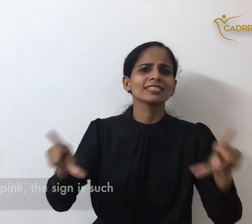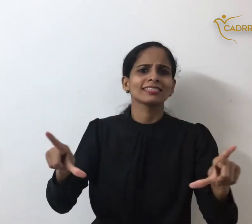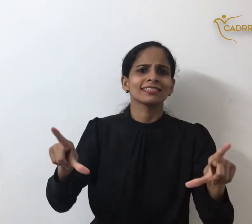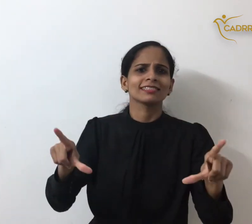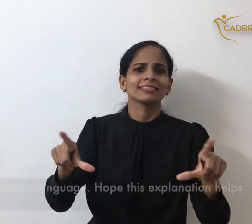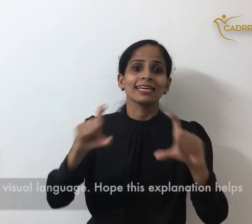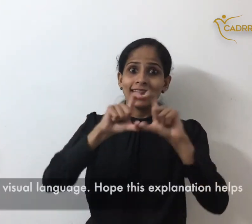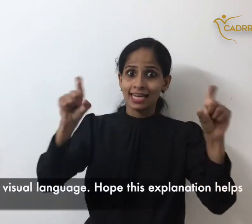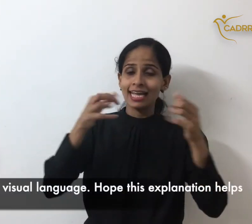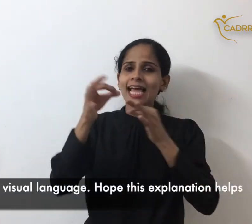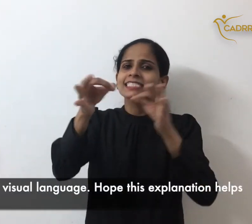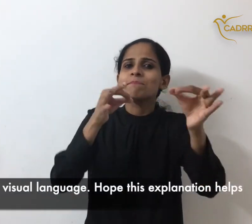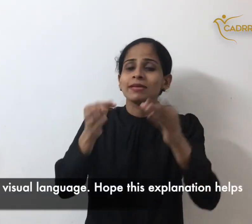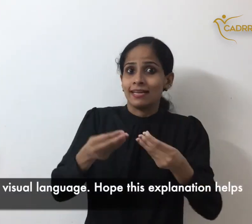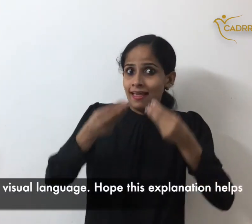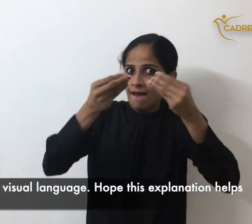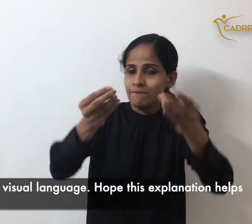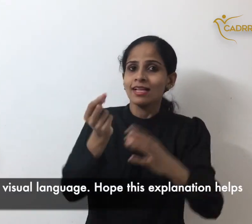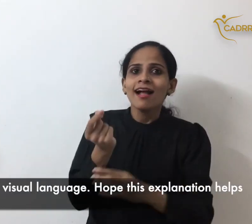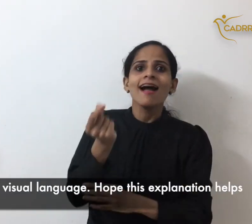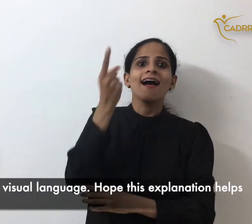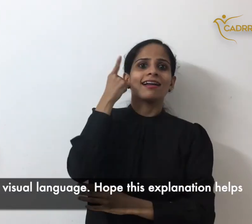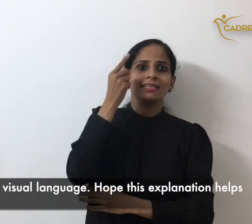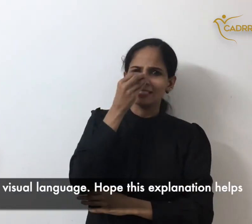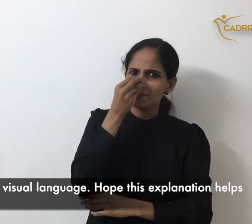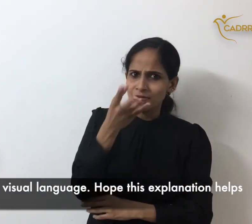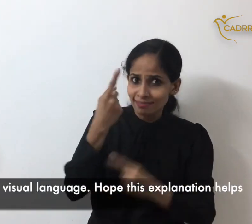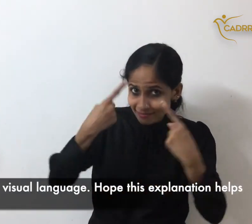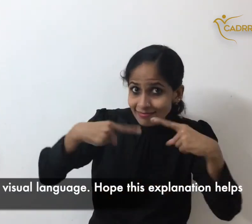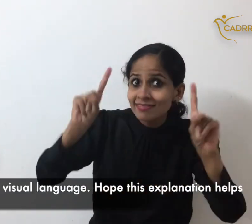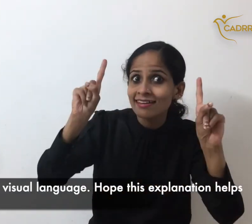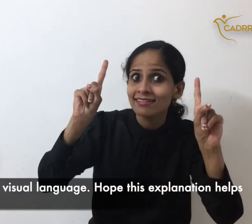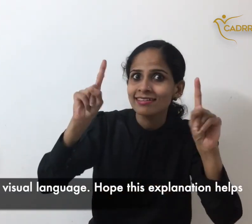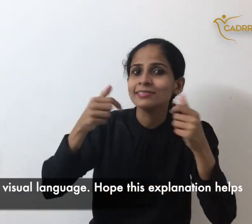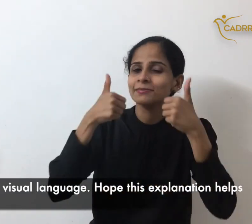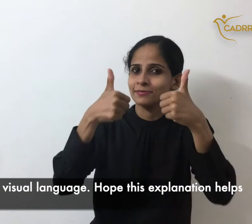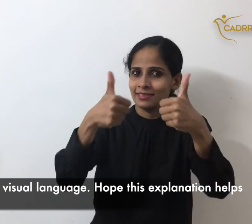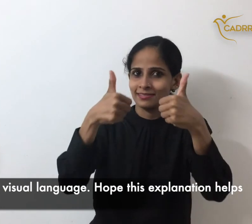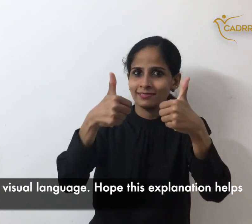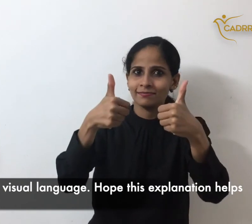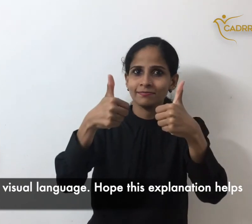Sign language is a visual language. Hope this explanation helps.